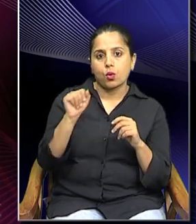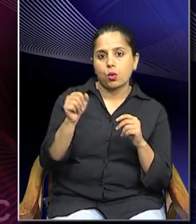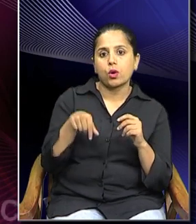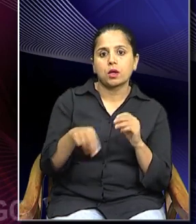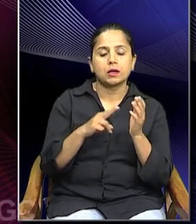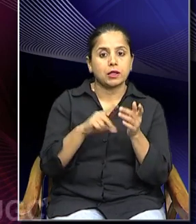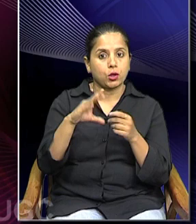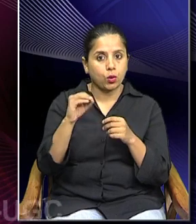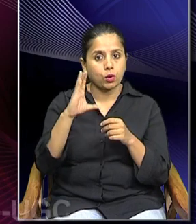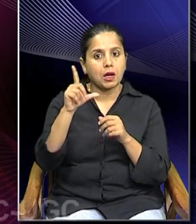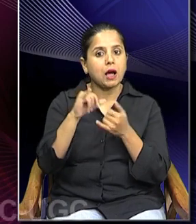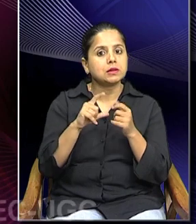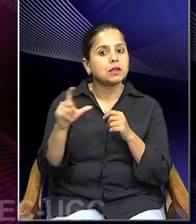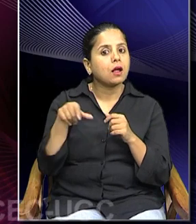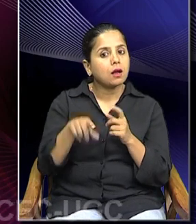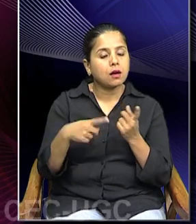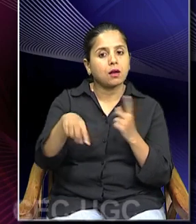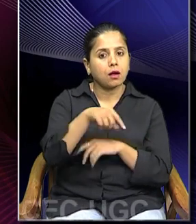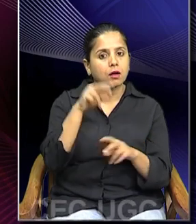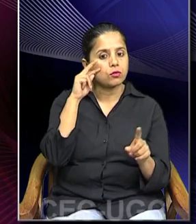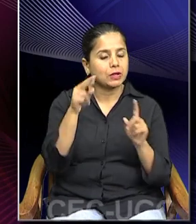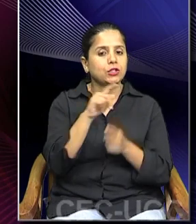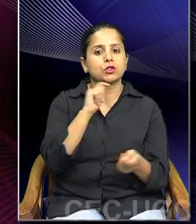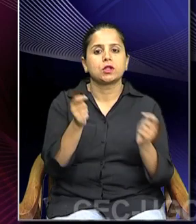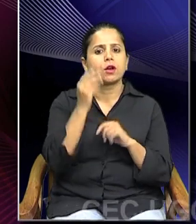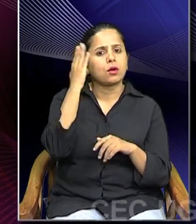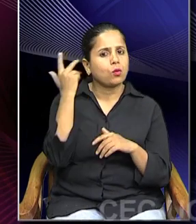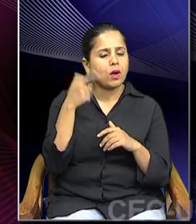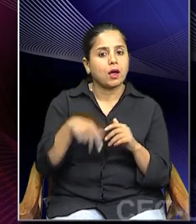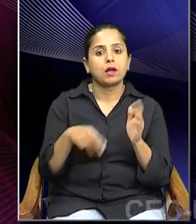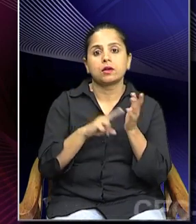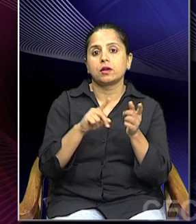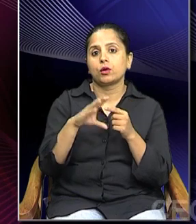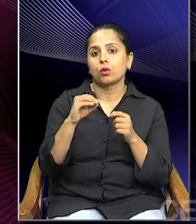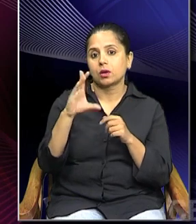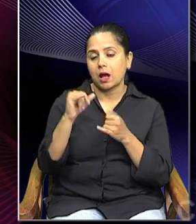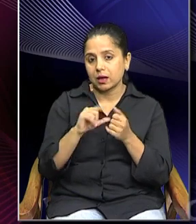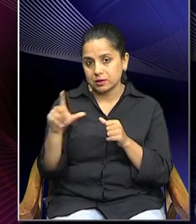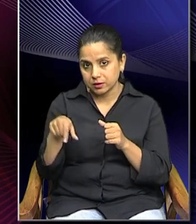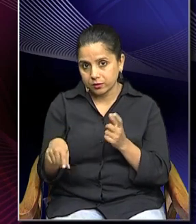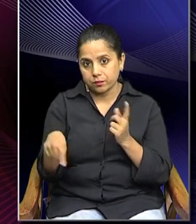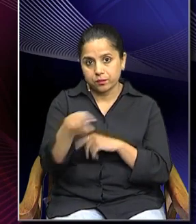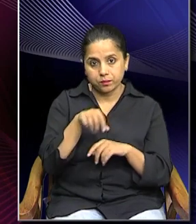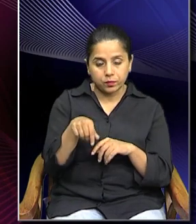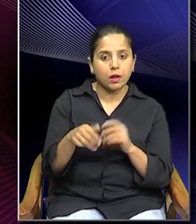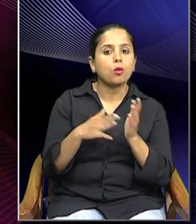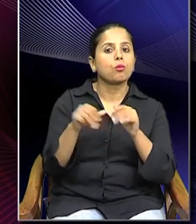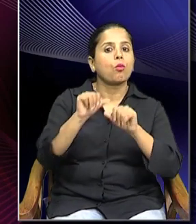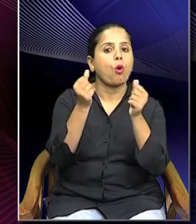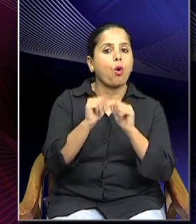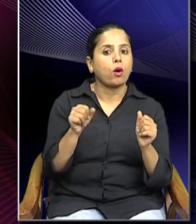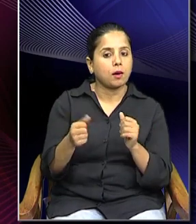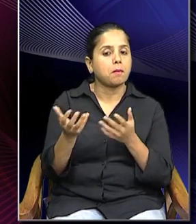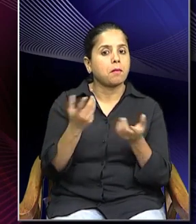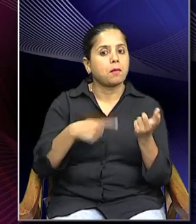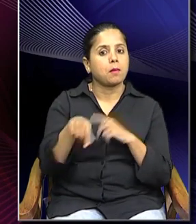neoclassical paradigm of the market. Why? Because the neoclassical paradigm or the neoclassical model of the market